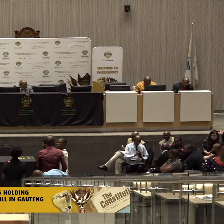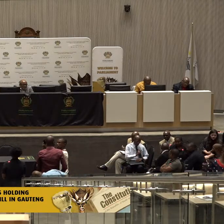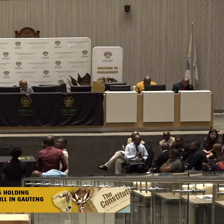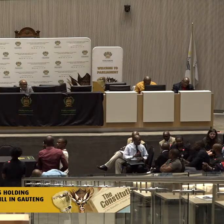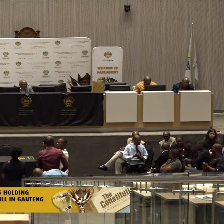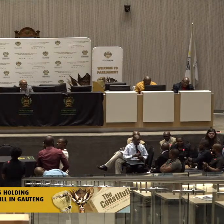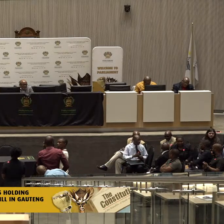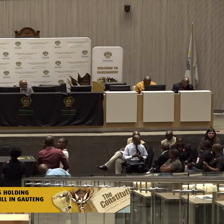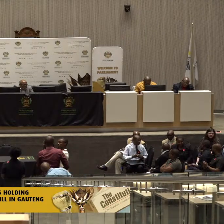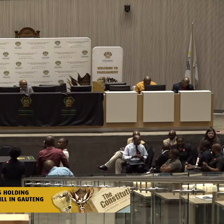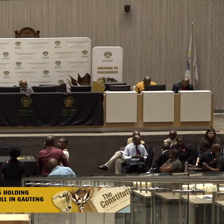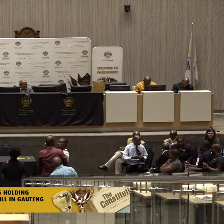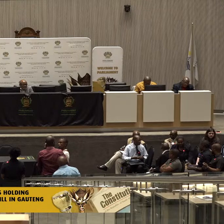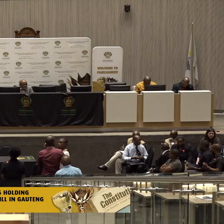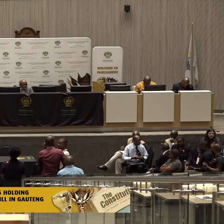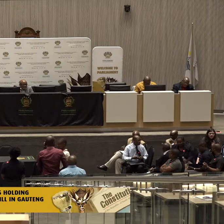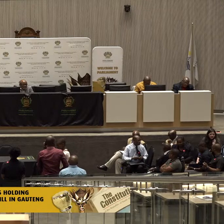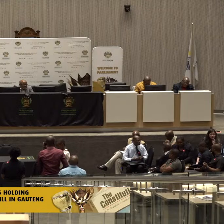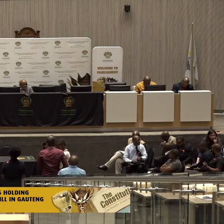should I take